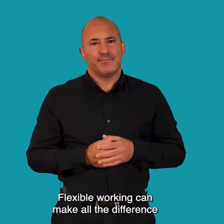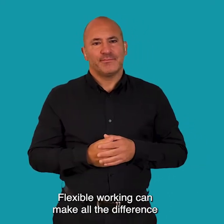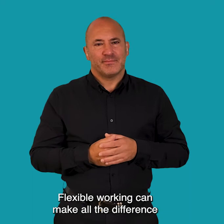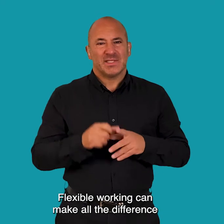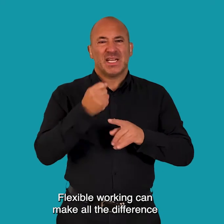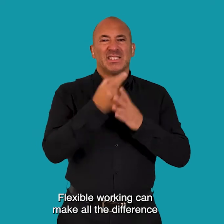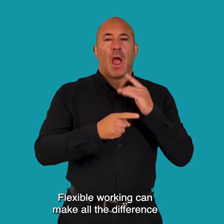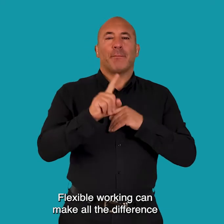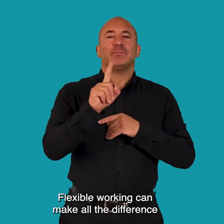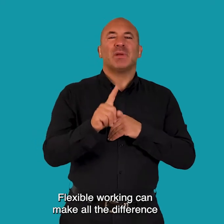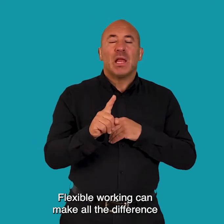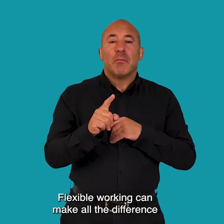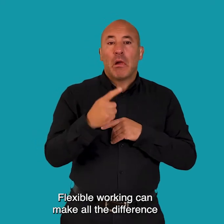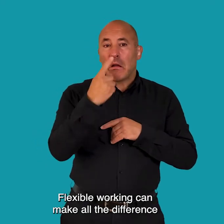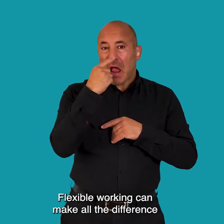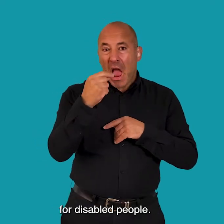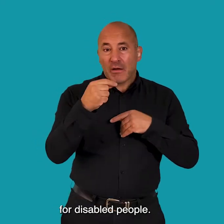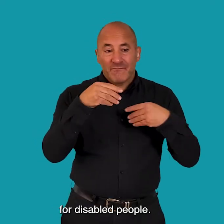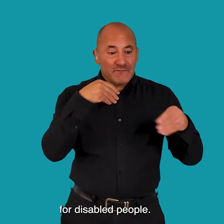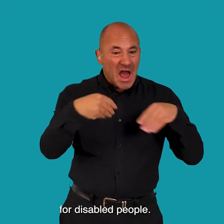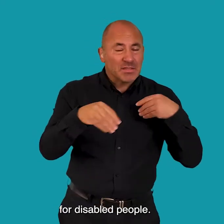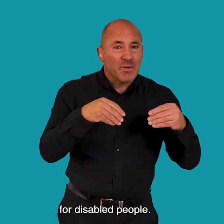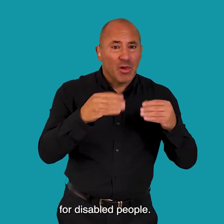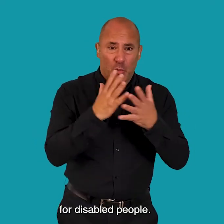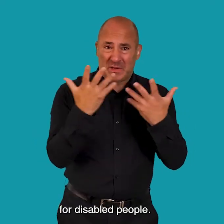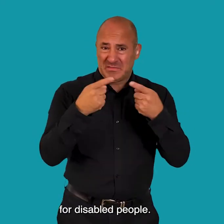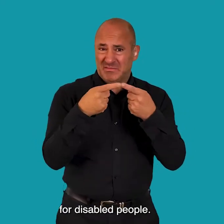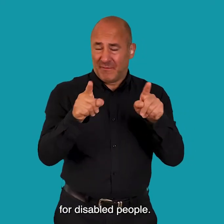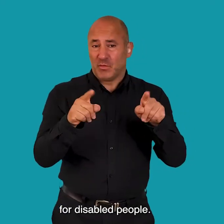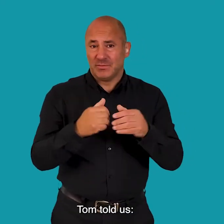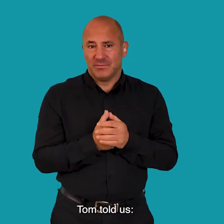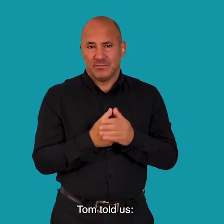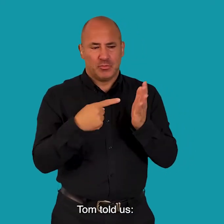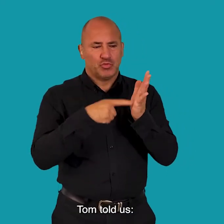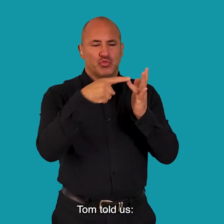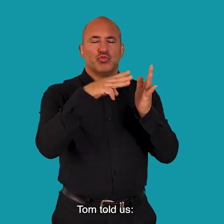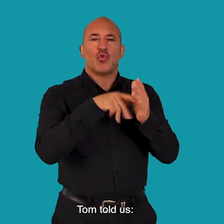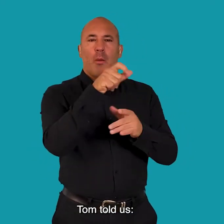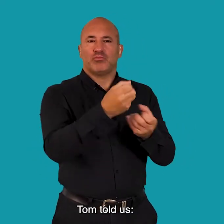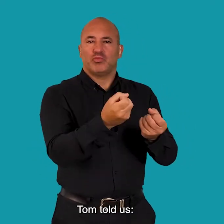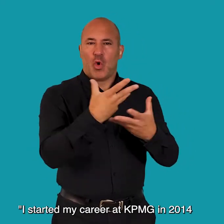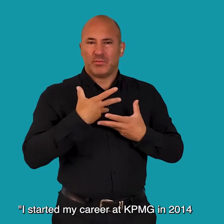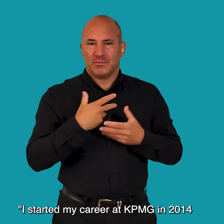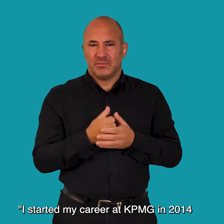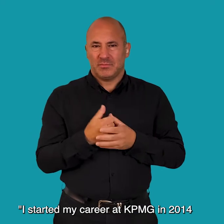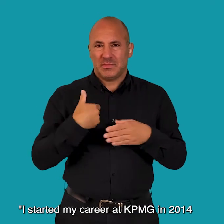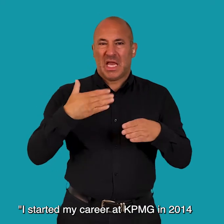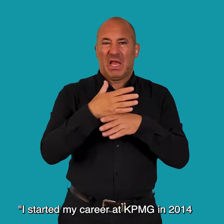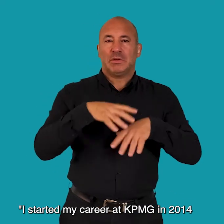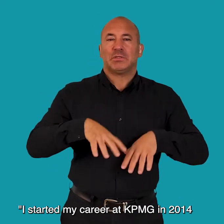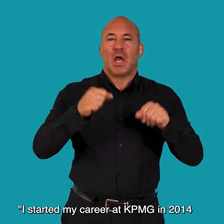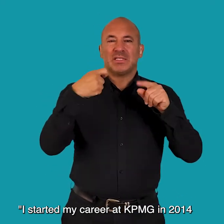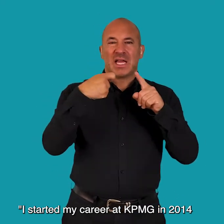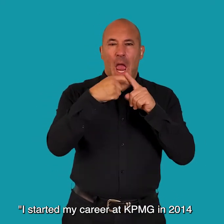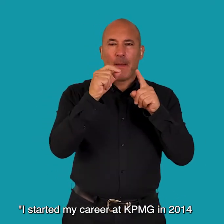Flexible working can make all the difference for disabled people. Tom told us, "I started my career at KPMG